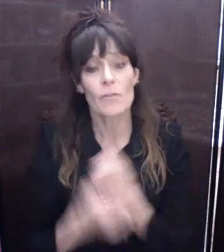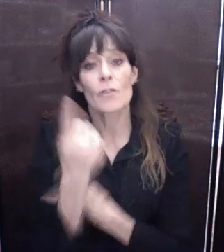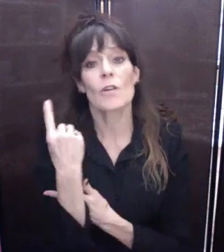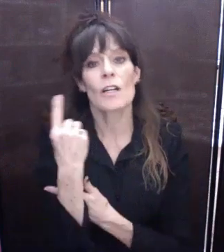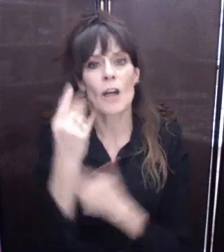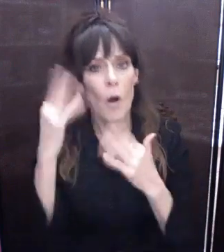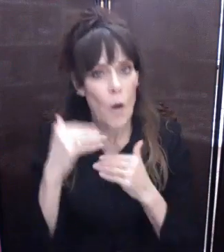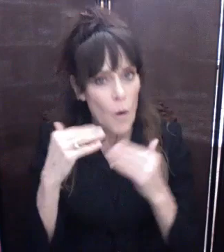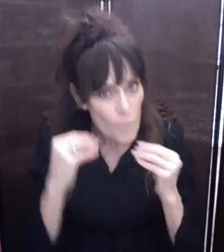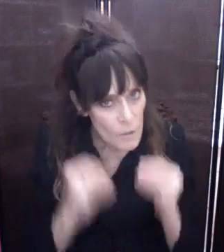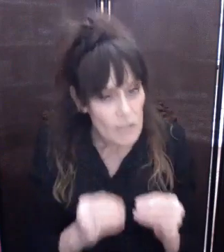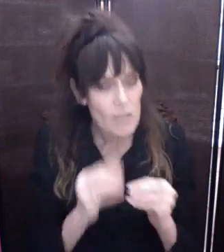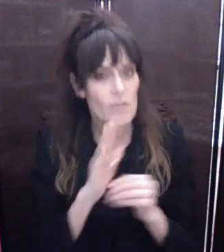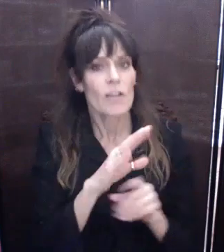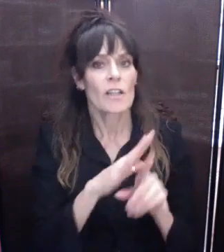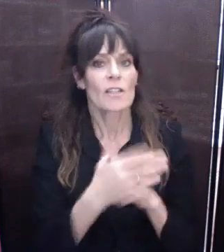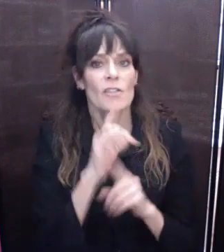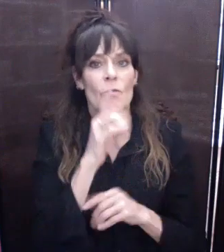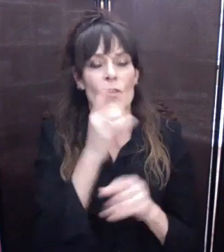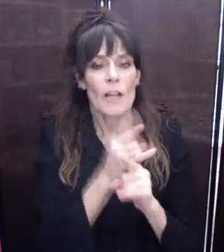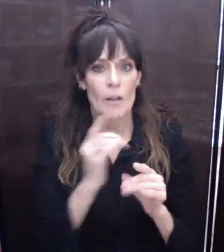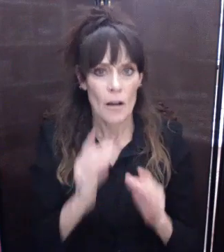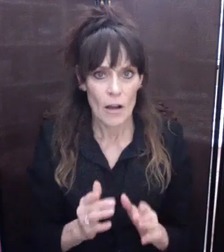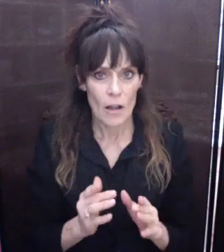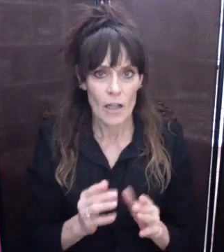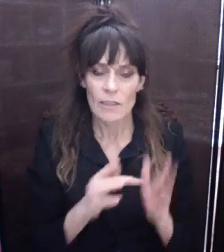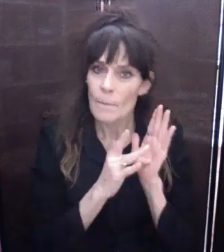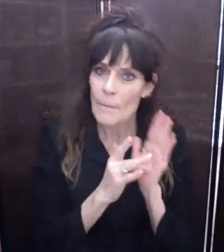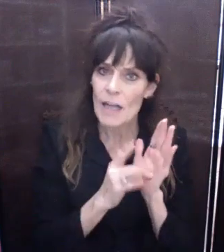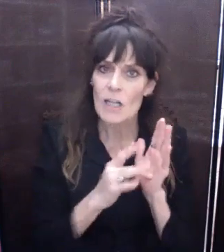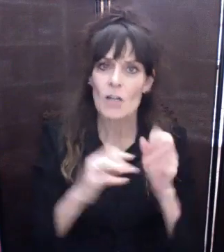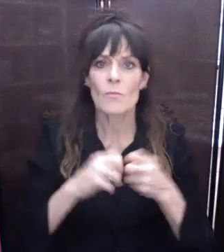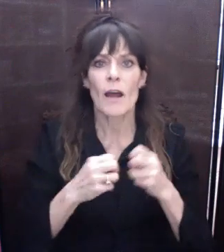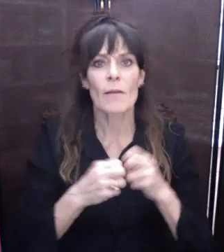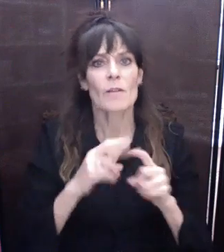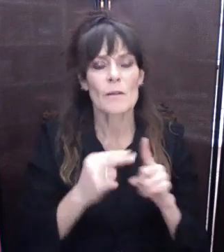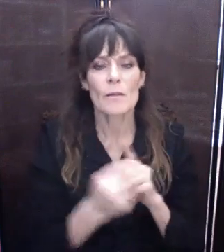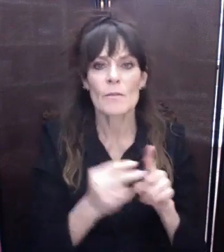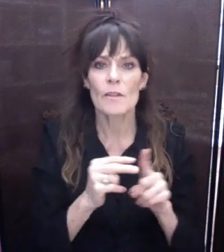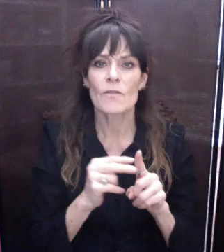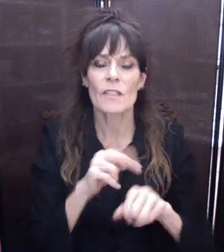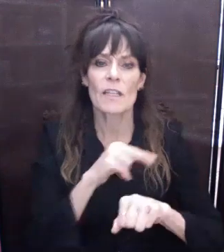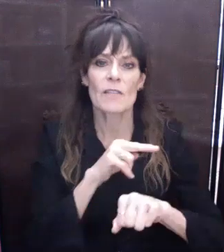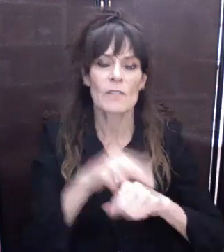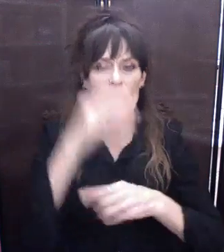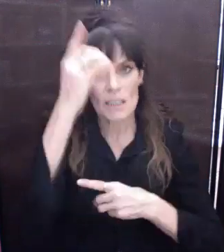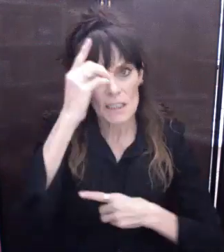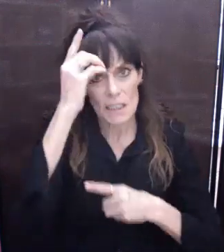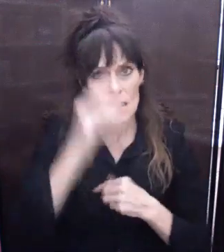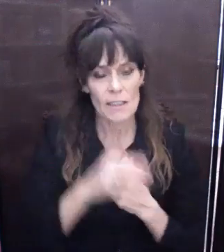of their condition as a real alcoholic, the medical problem, the medical nature of the disease. And you know, this process